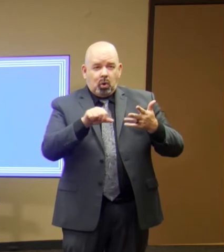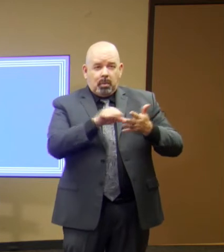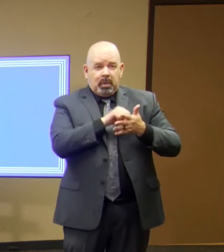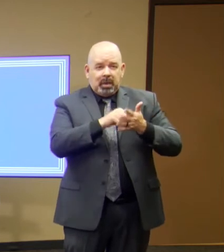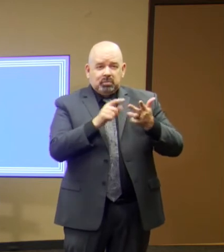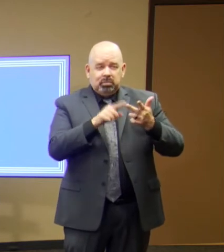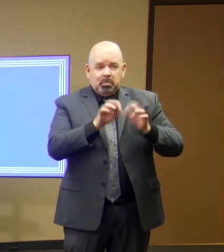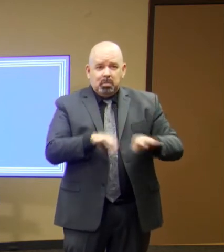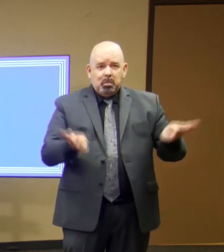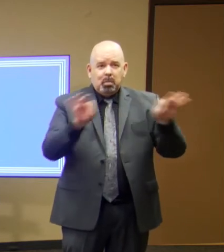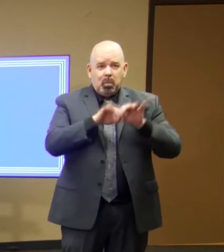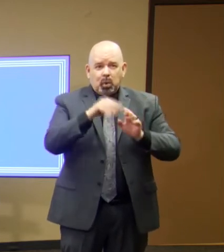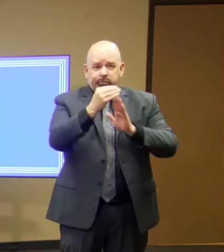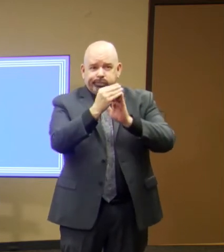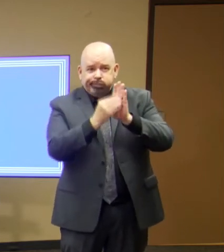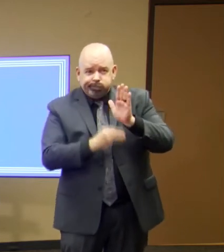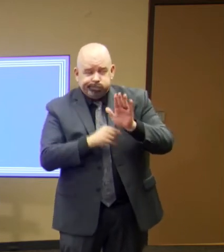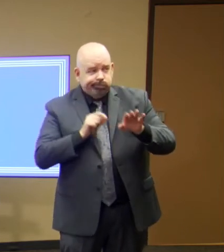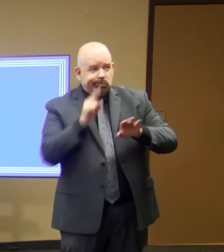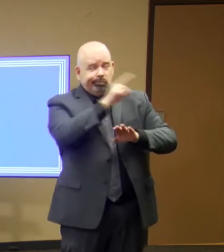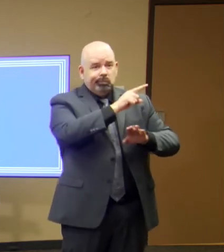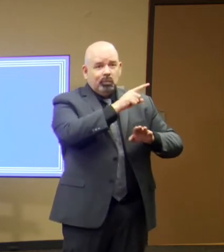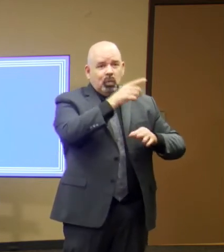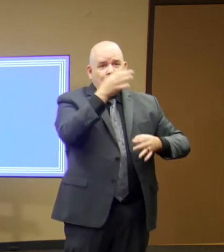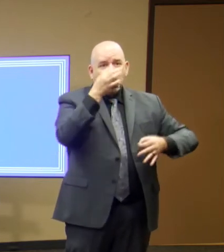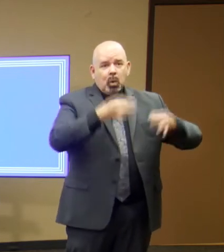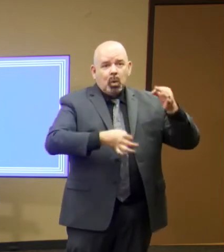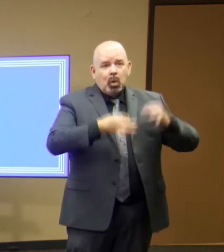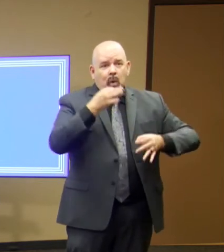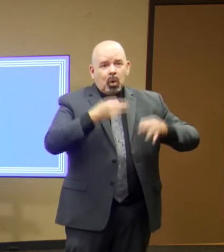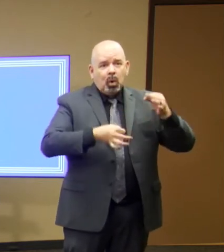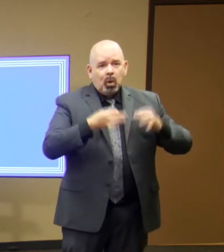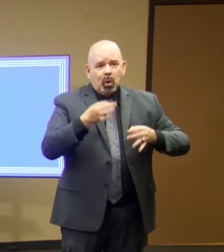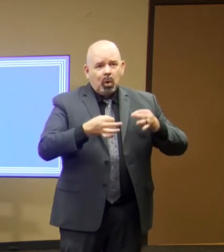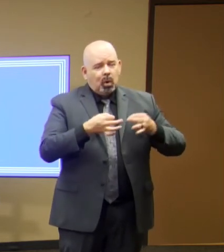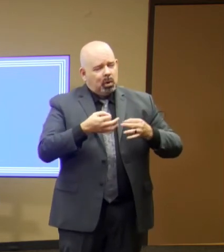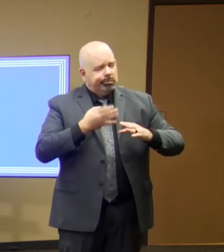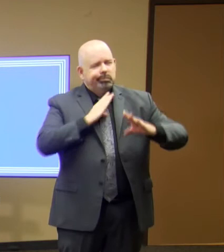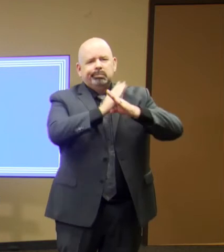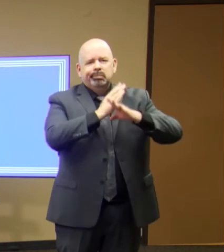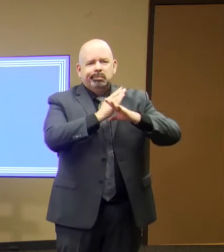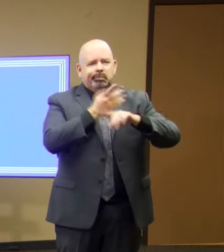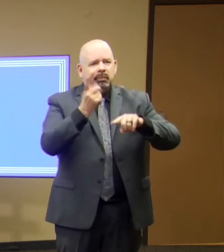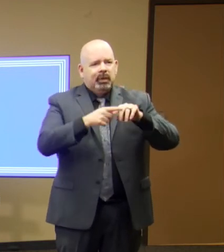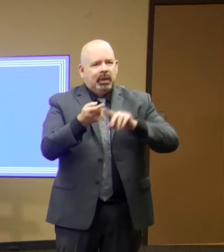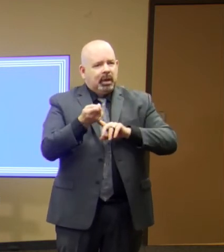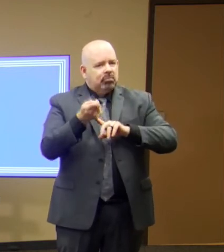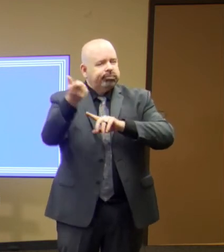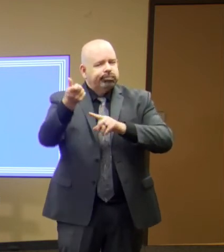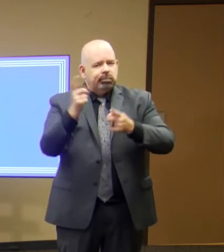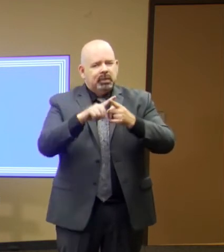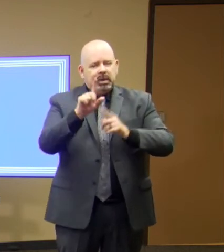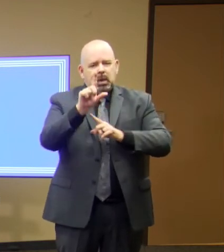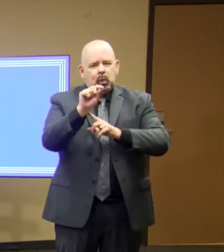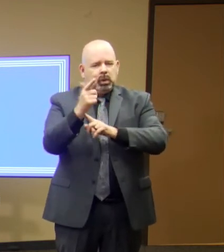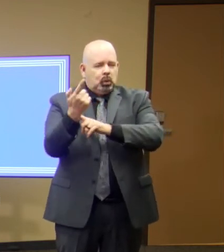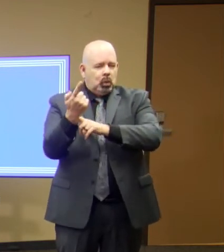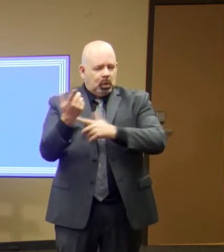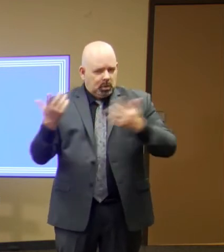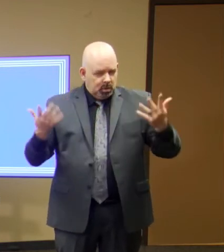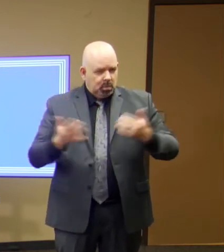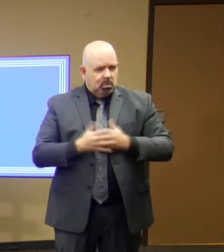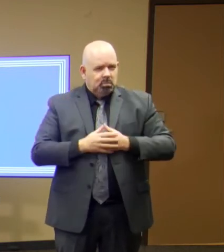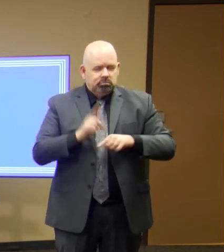Okay, so the doctors have unanimously requested, these are experts in infectious disease, public health,